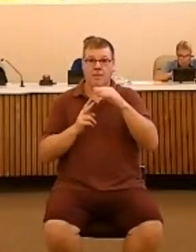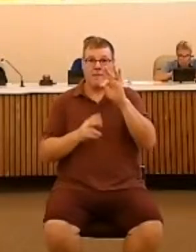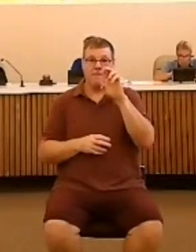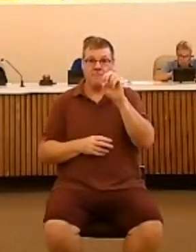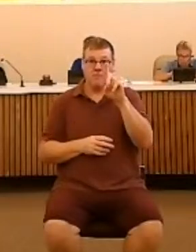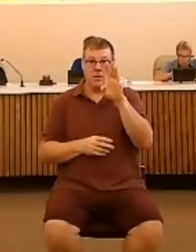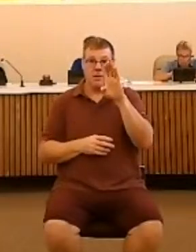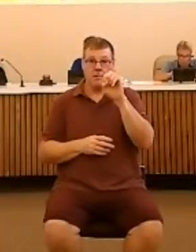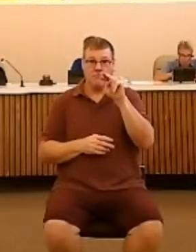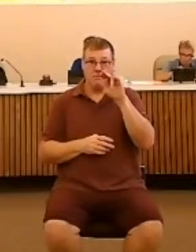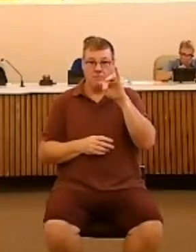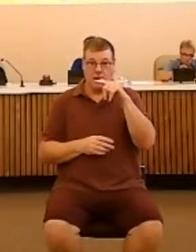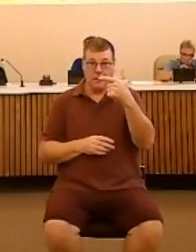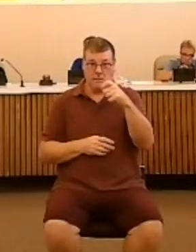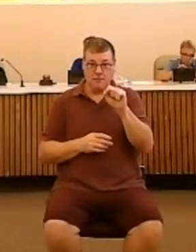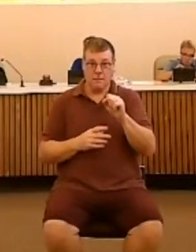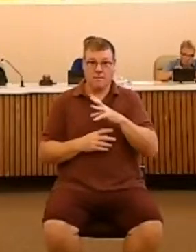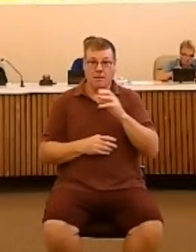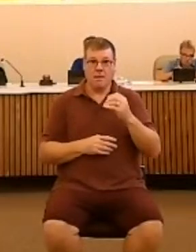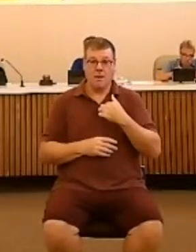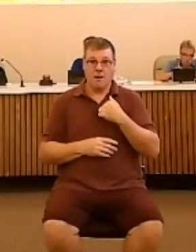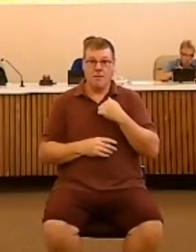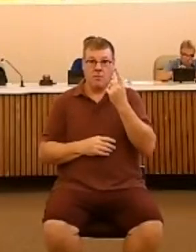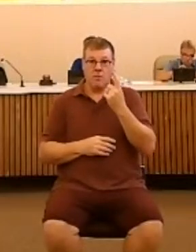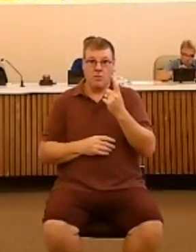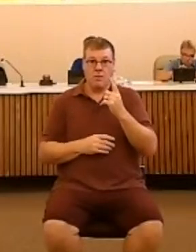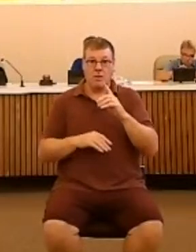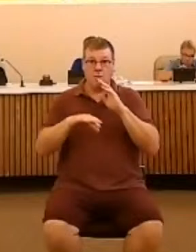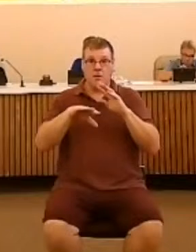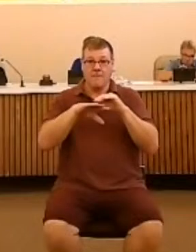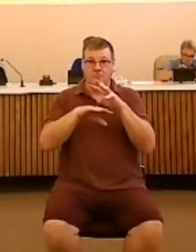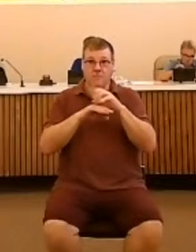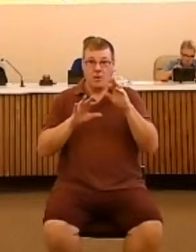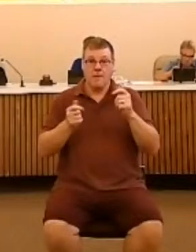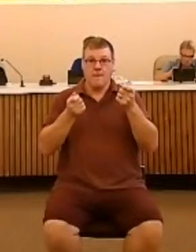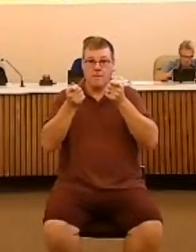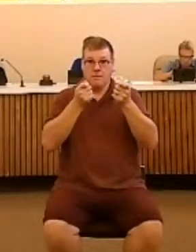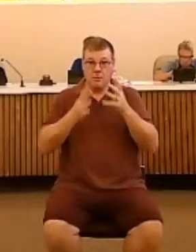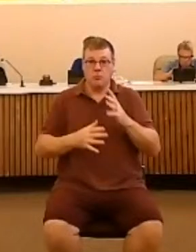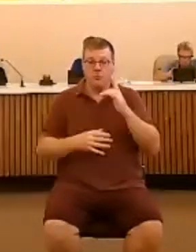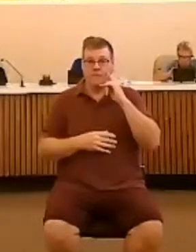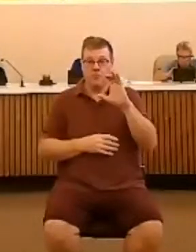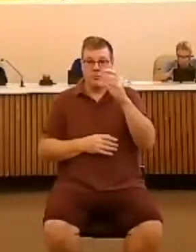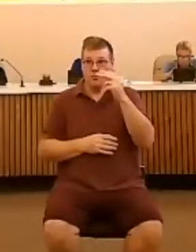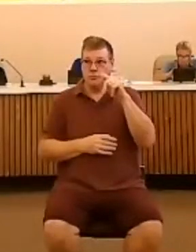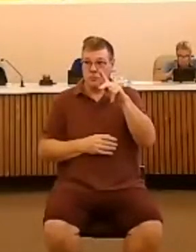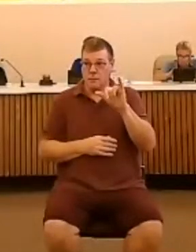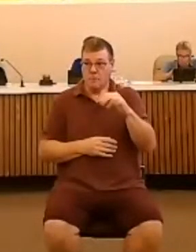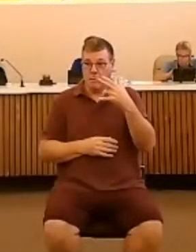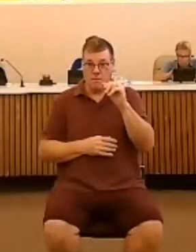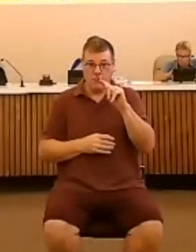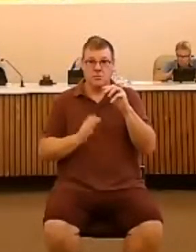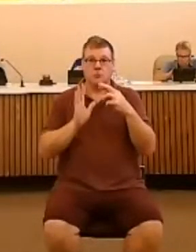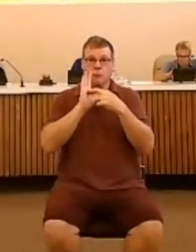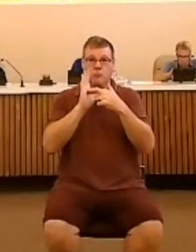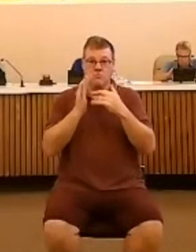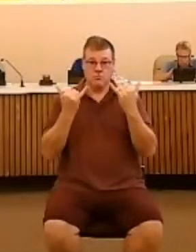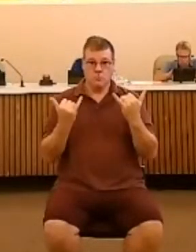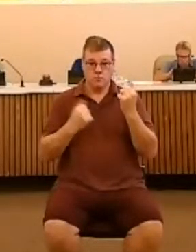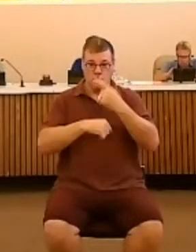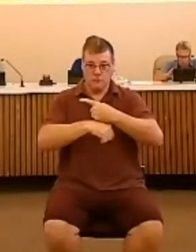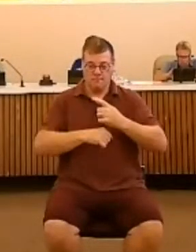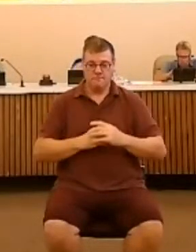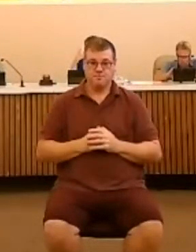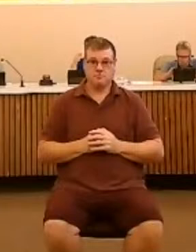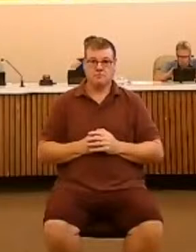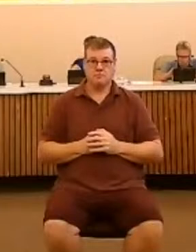Bennings, and I am one of the advisors / managers for Chappie Hots to represent them today. Great.